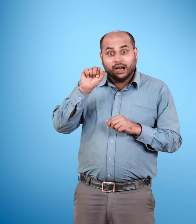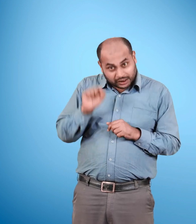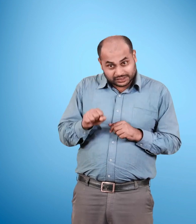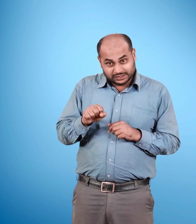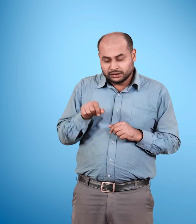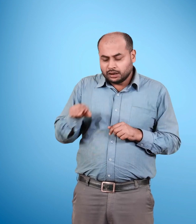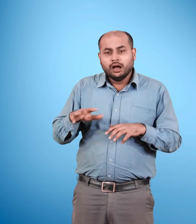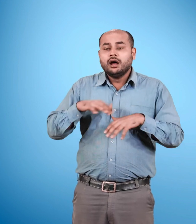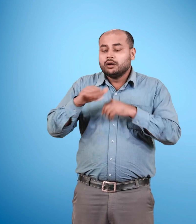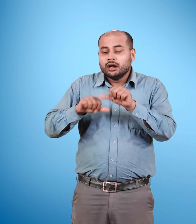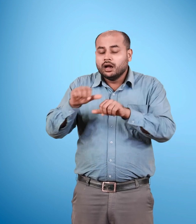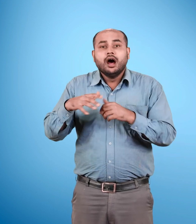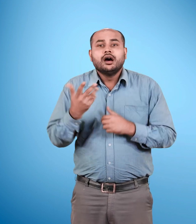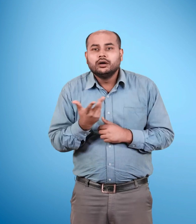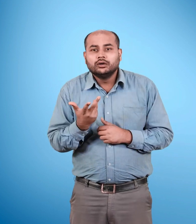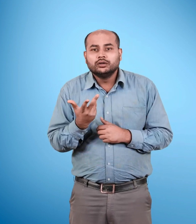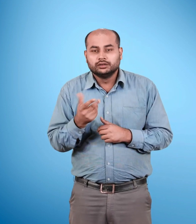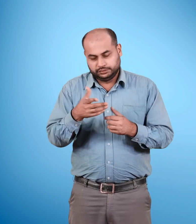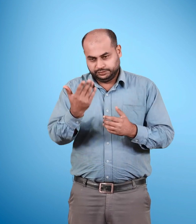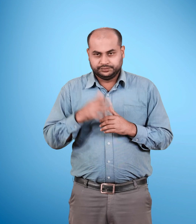If yes, how?